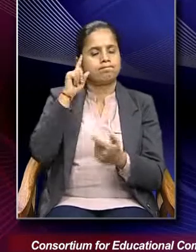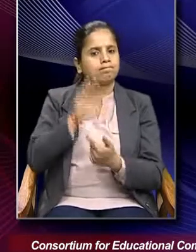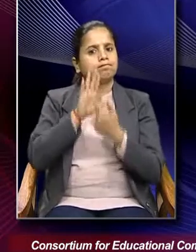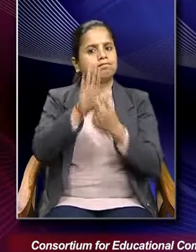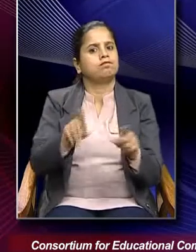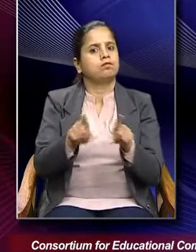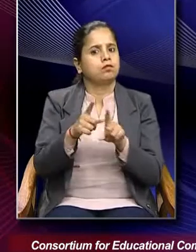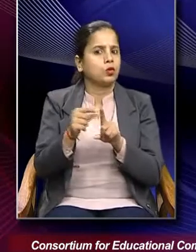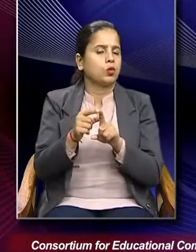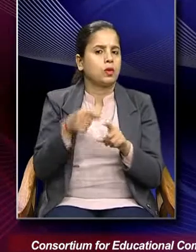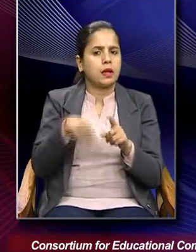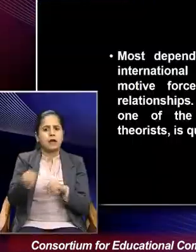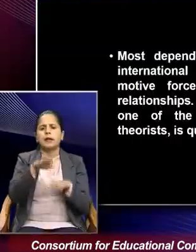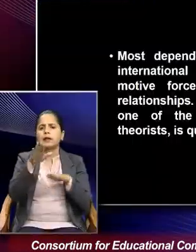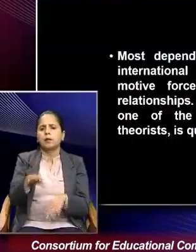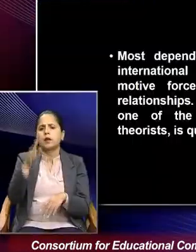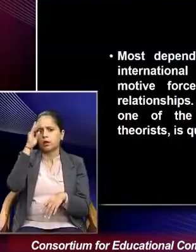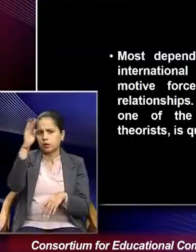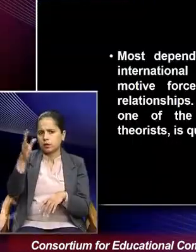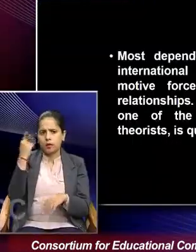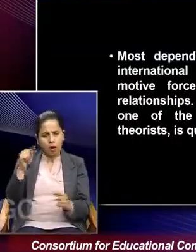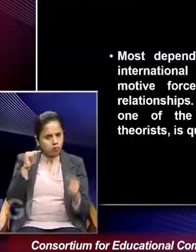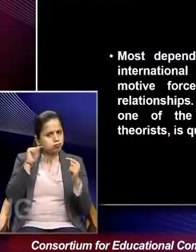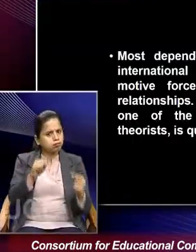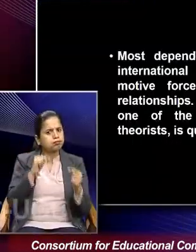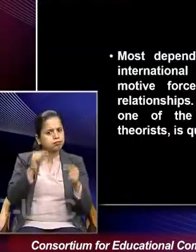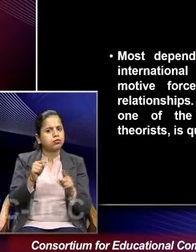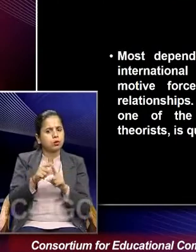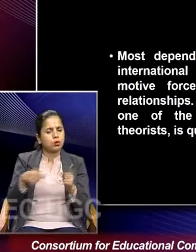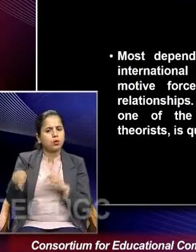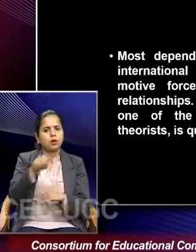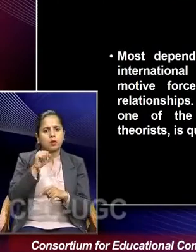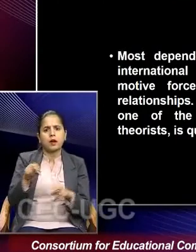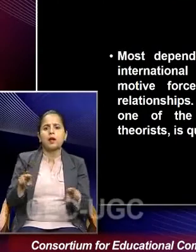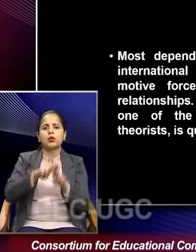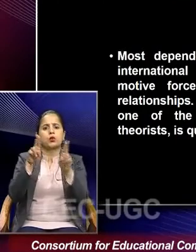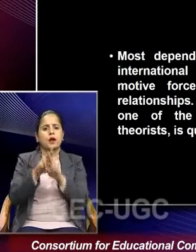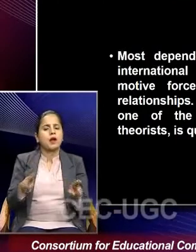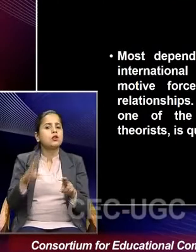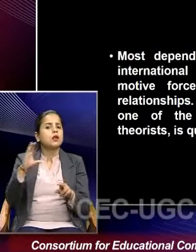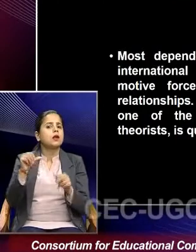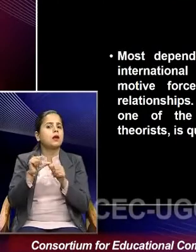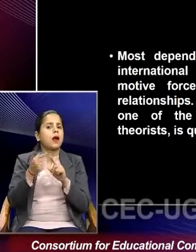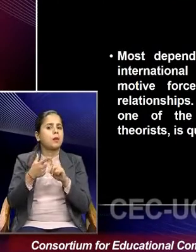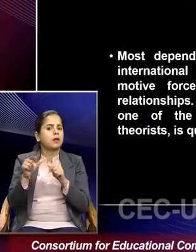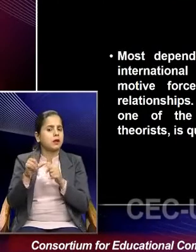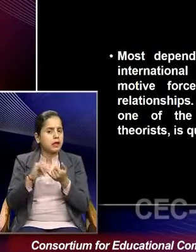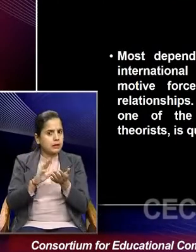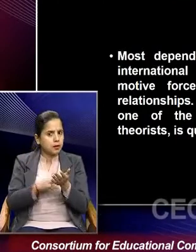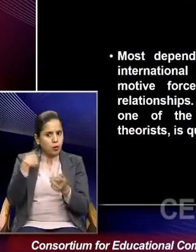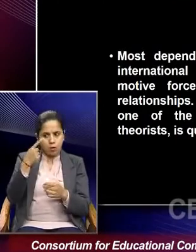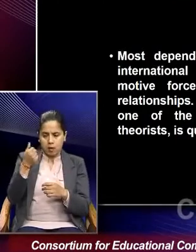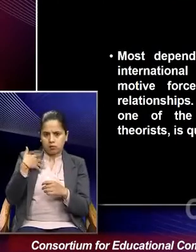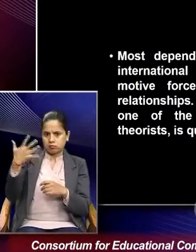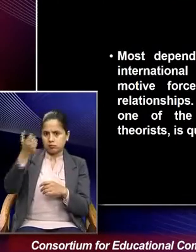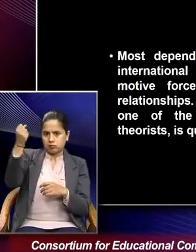Most of the dependency theorists, they argued that international capitalism is the motive force